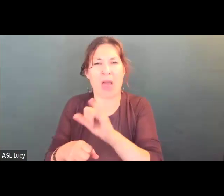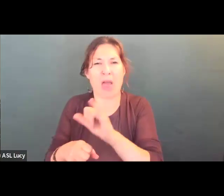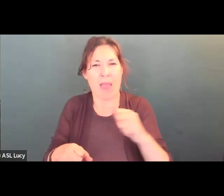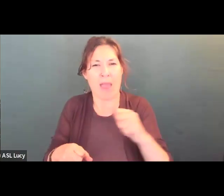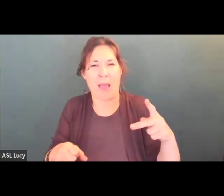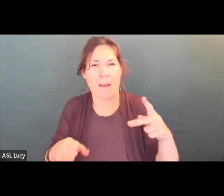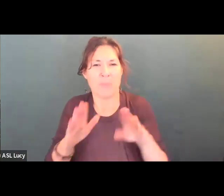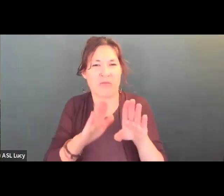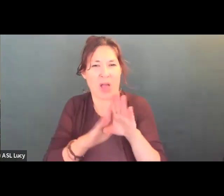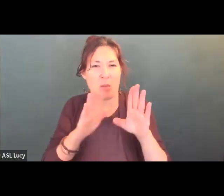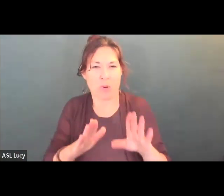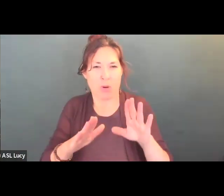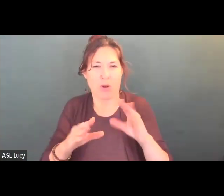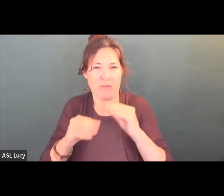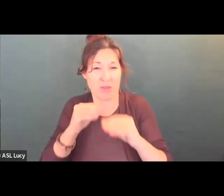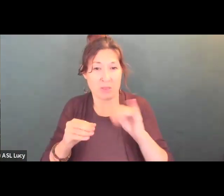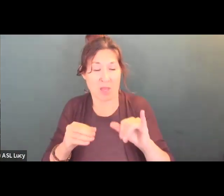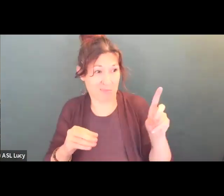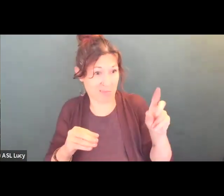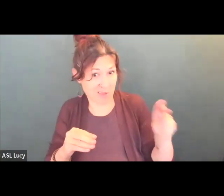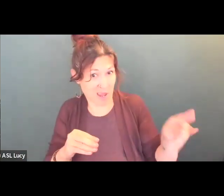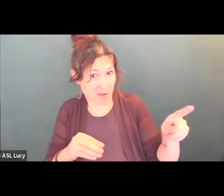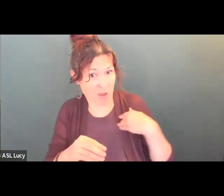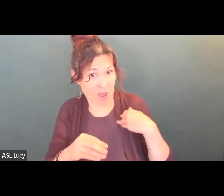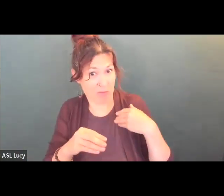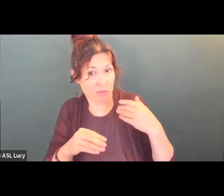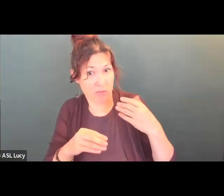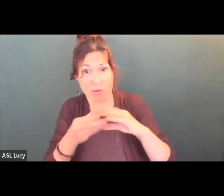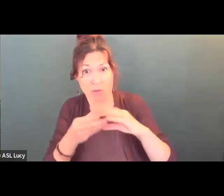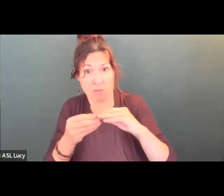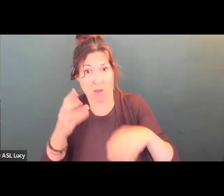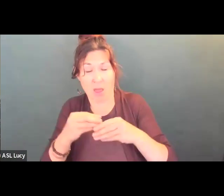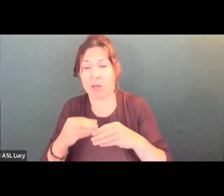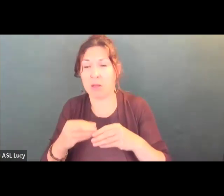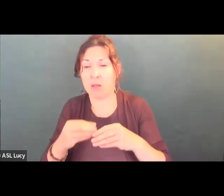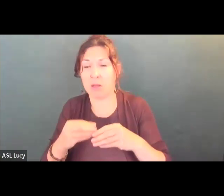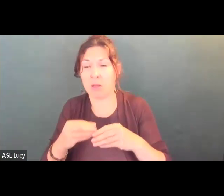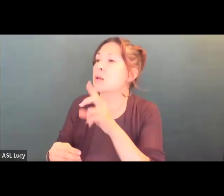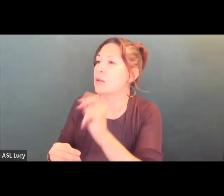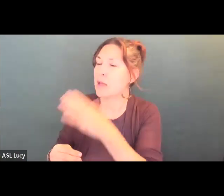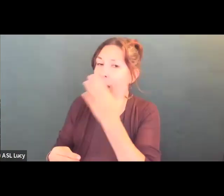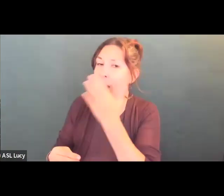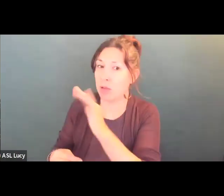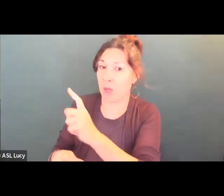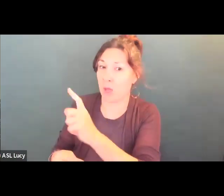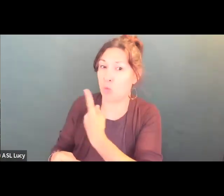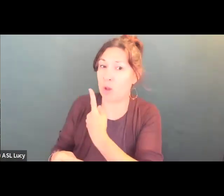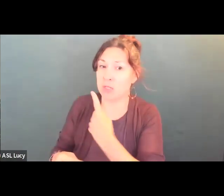those. Dan, I know you know this like the back of your hand, so jump in. Yeah, no, thank you for the question, Member